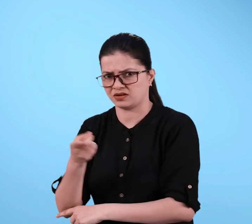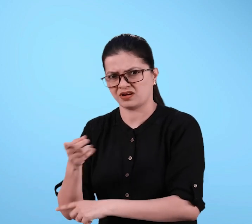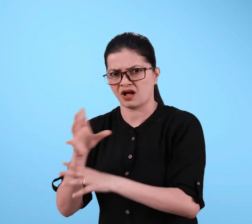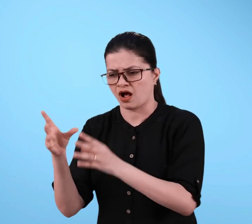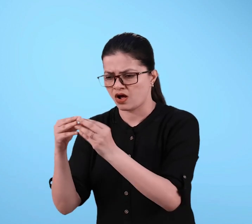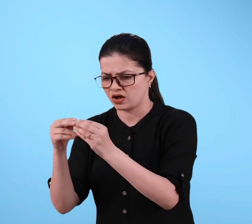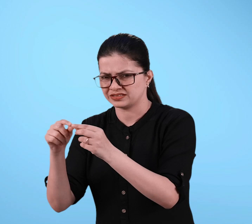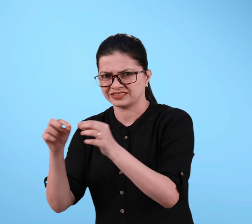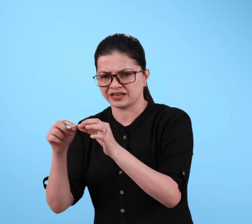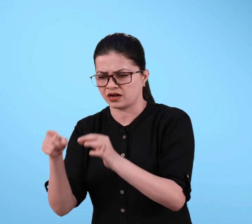blank.